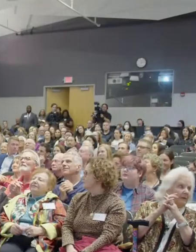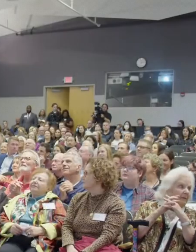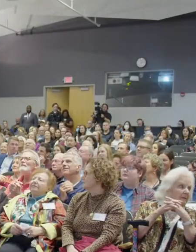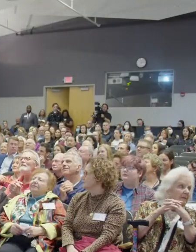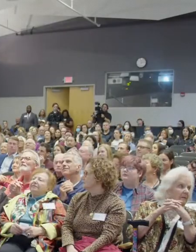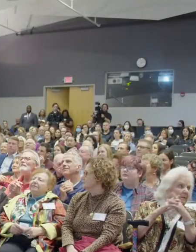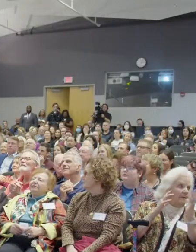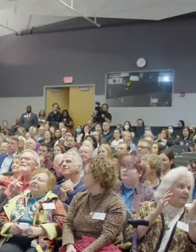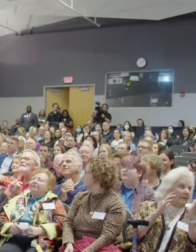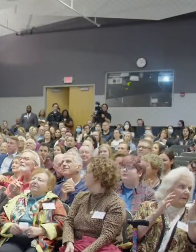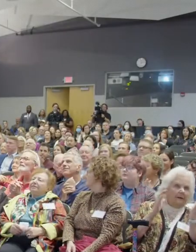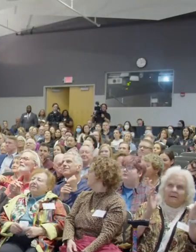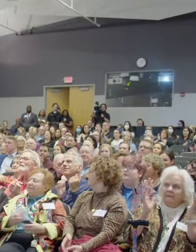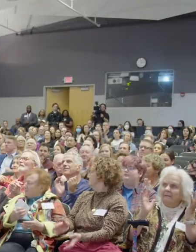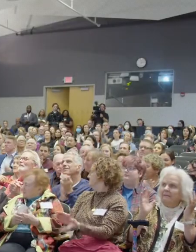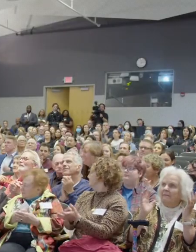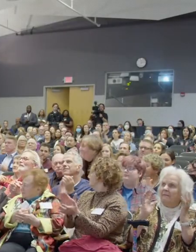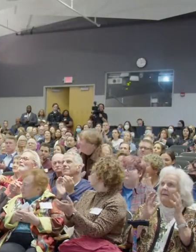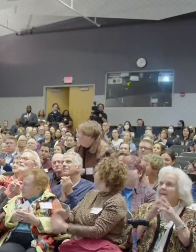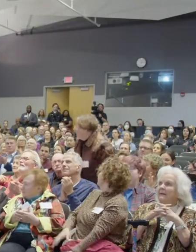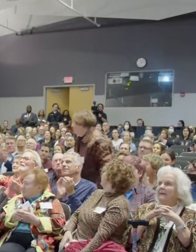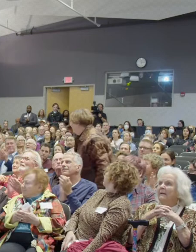Zilla Pola.